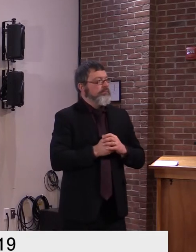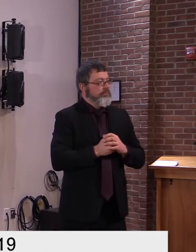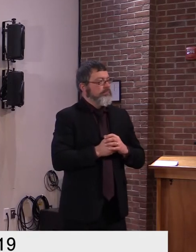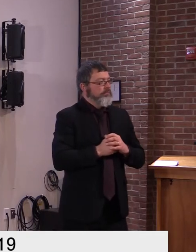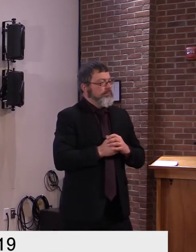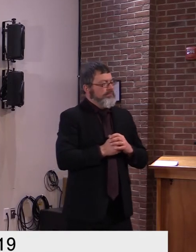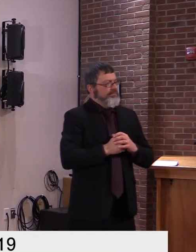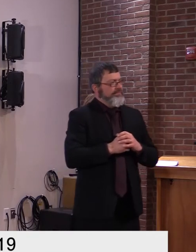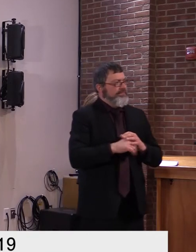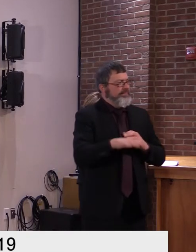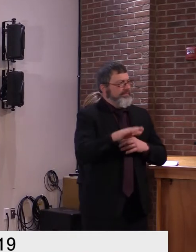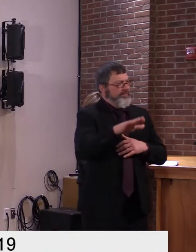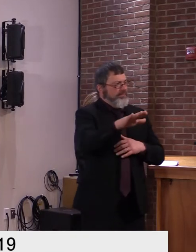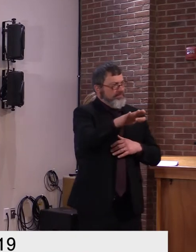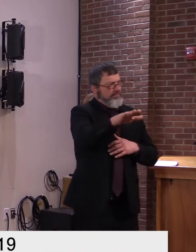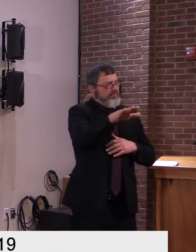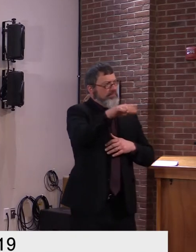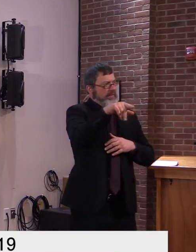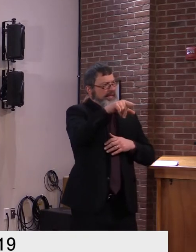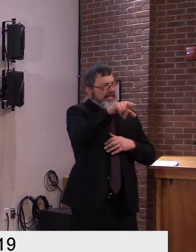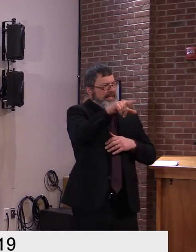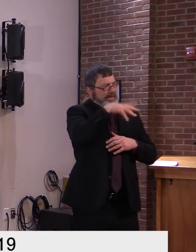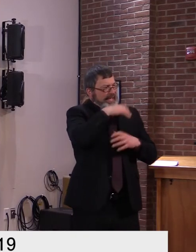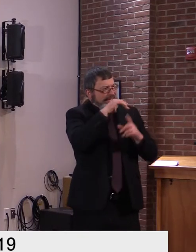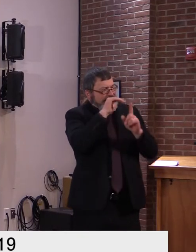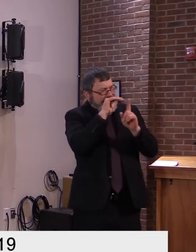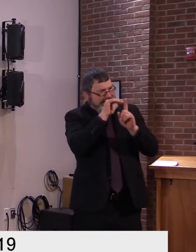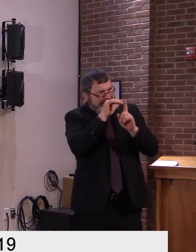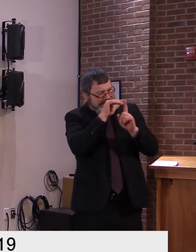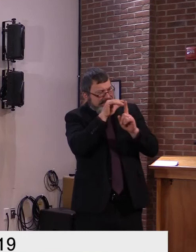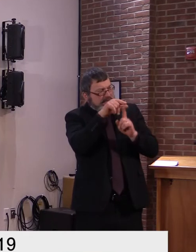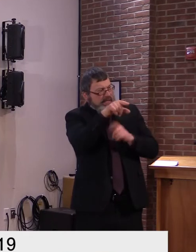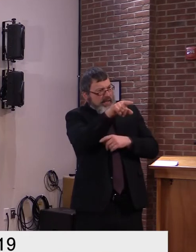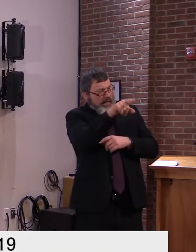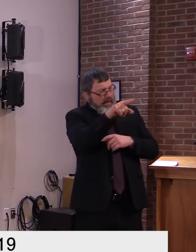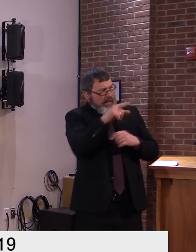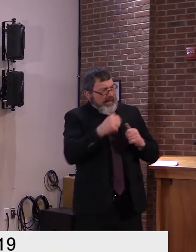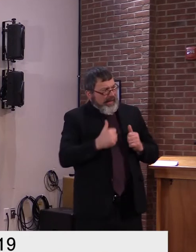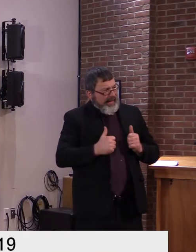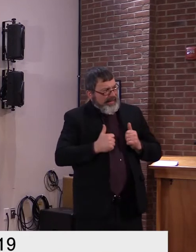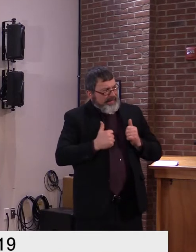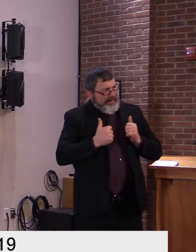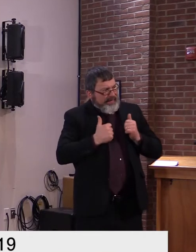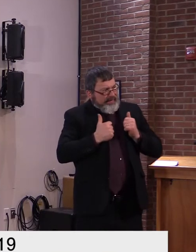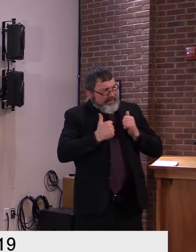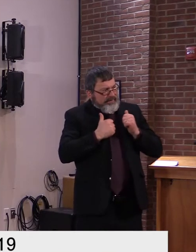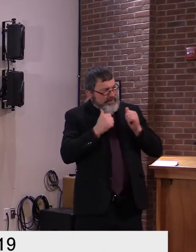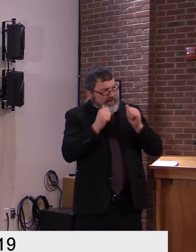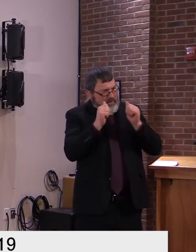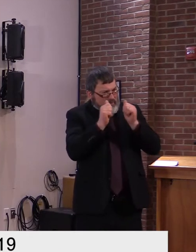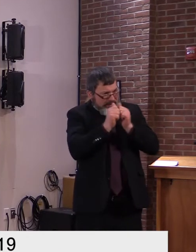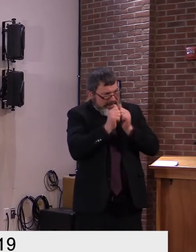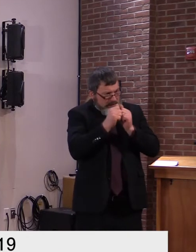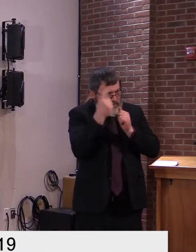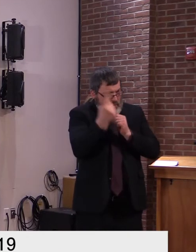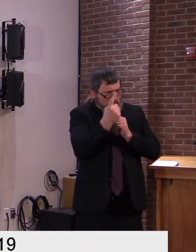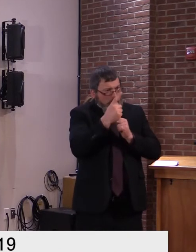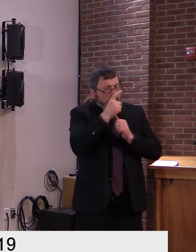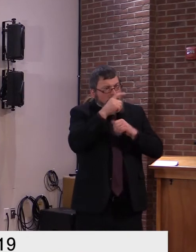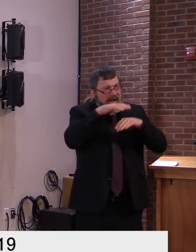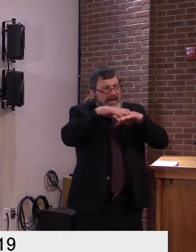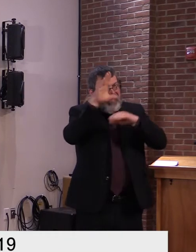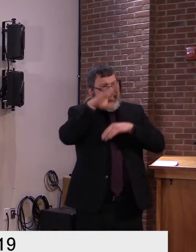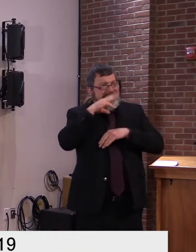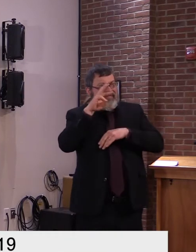older Vermonter. We know that many of our recent deaths have been in long-term care facilities, as I stated, but these